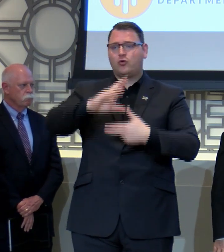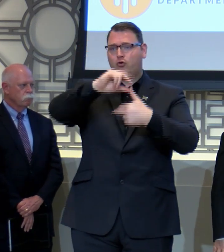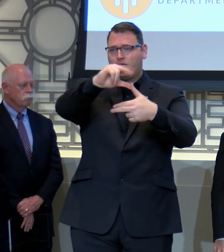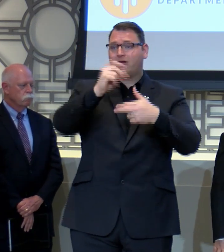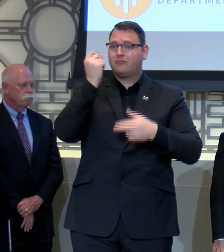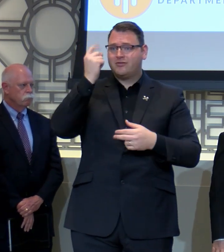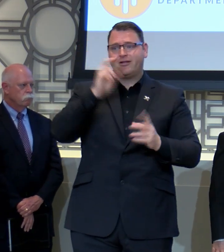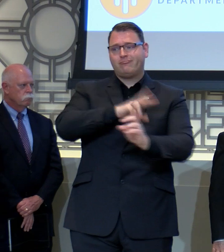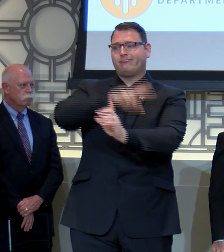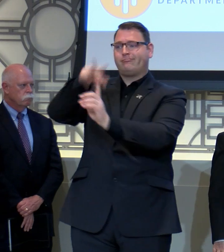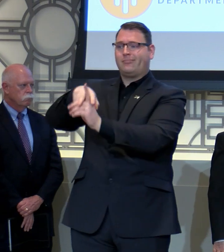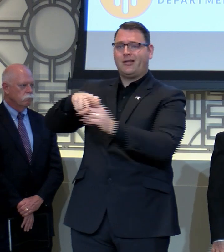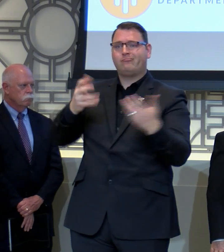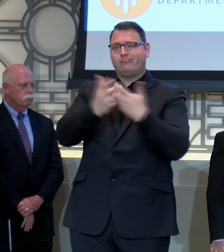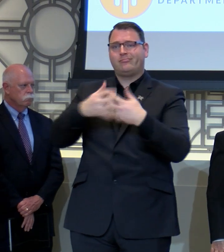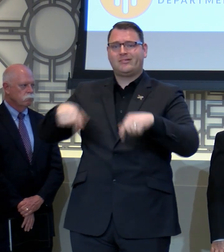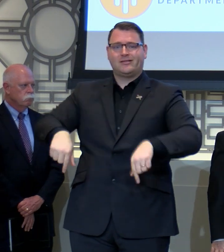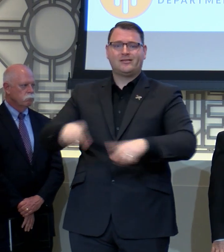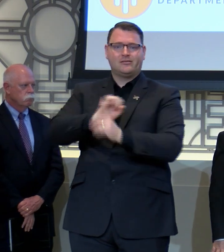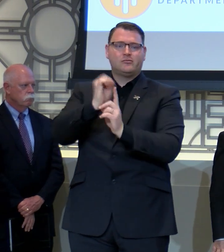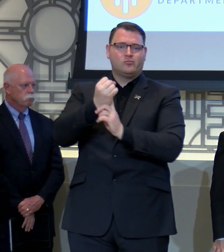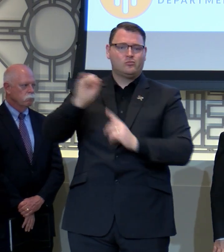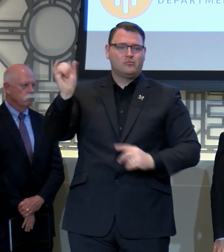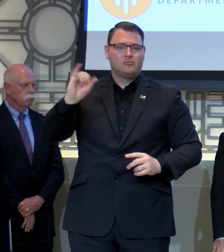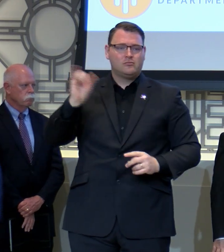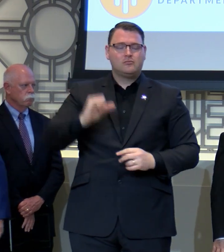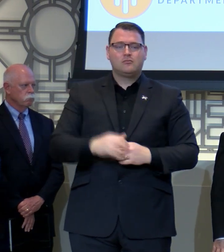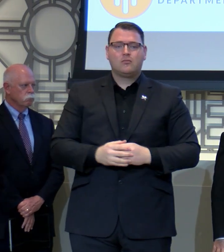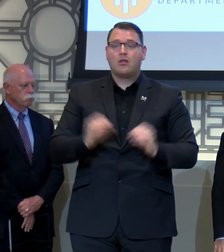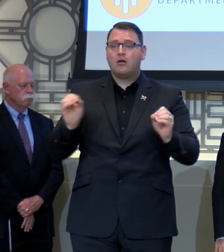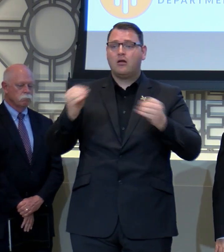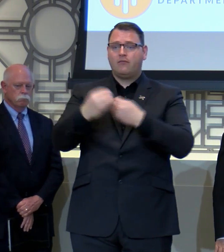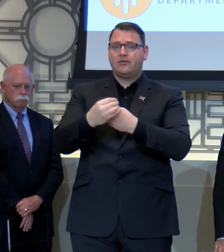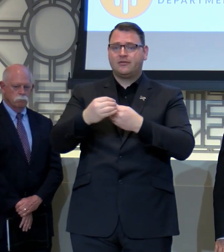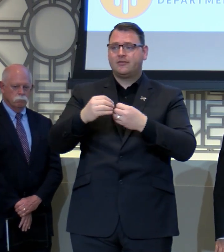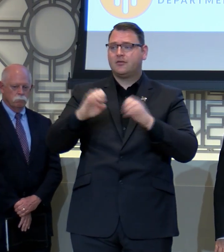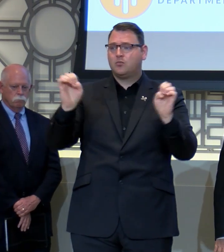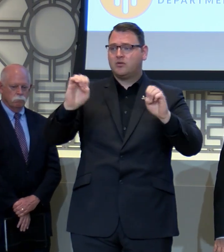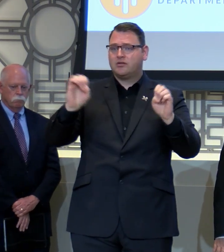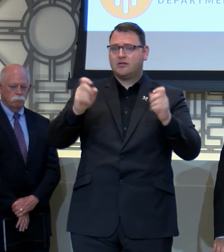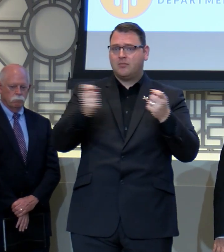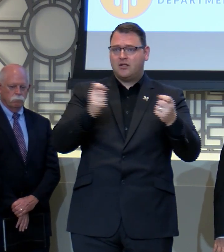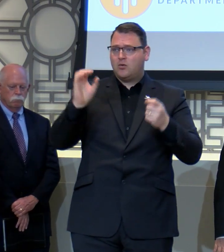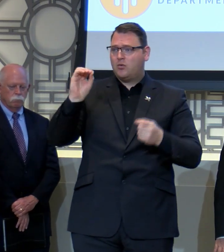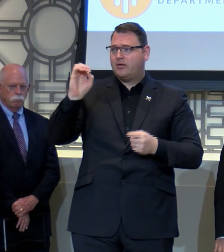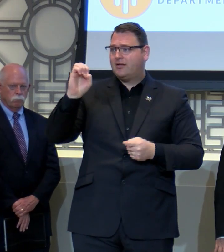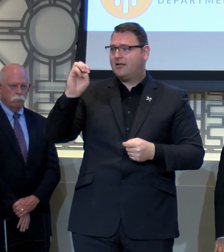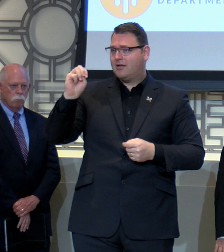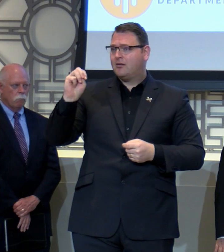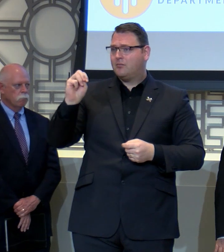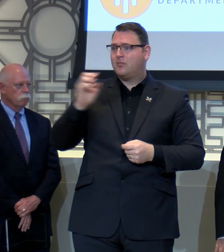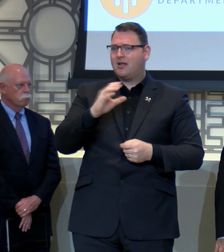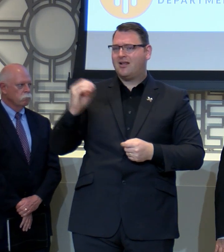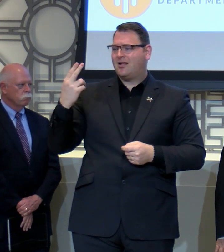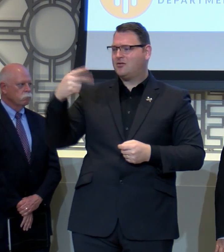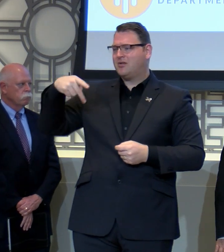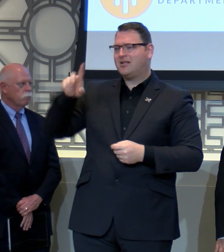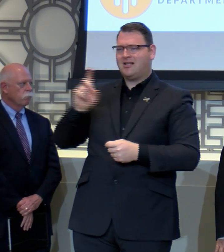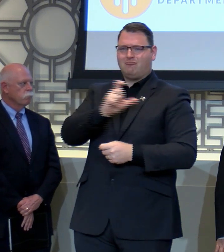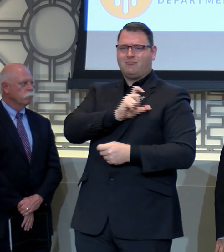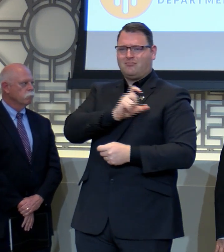adaptable. The Office of Emergency Management and HPD has been working closely with these grocers for the past 3